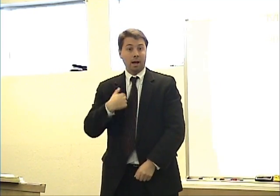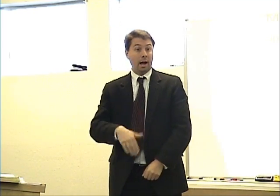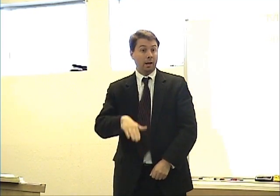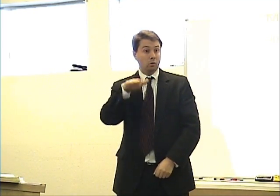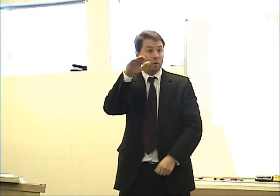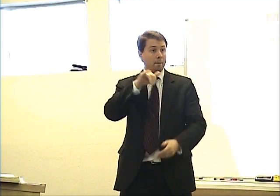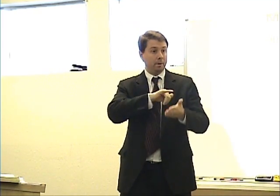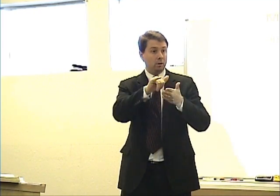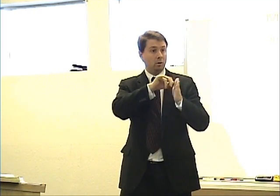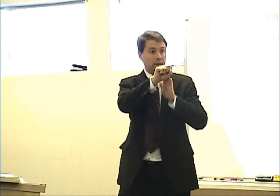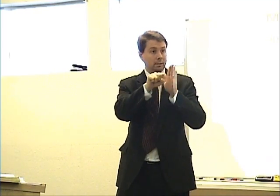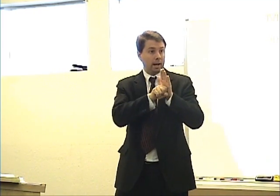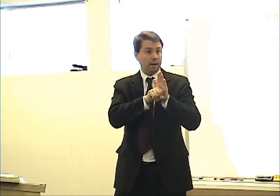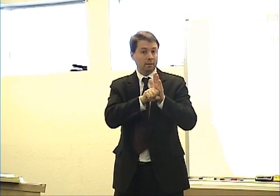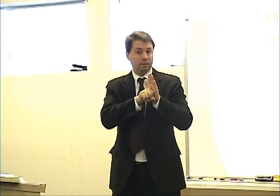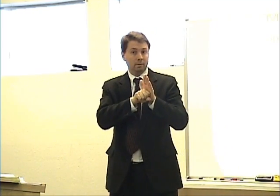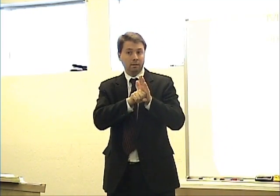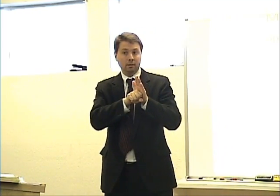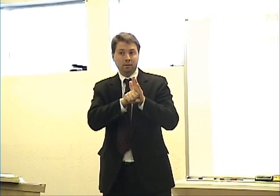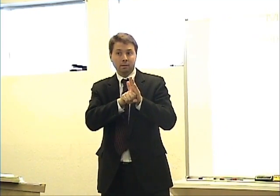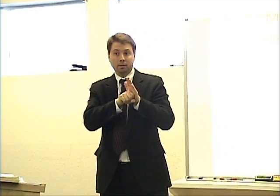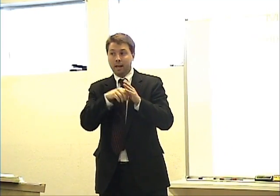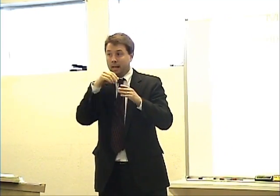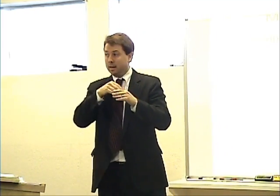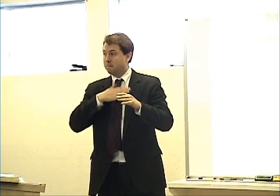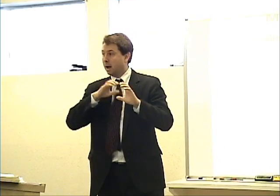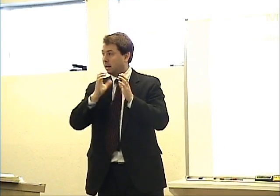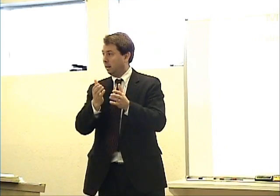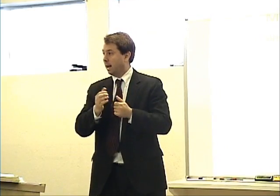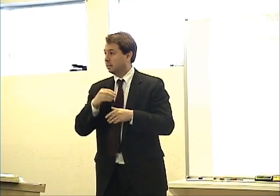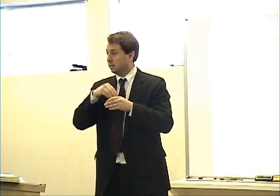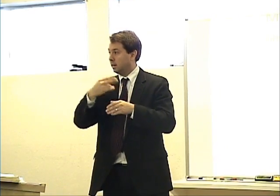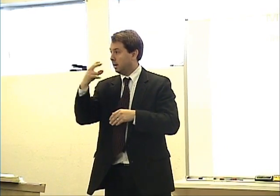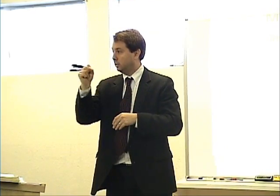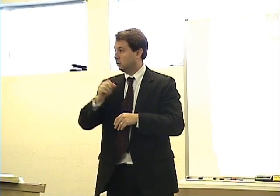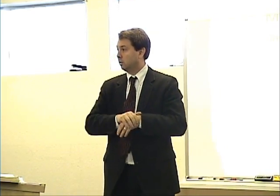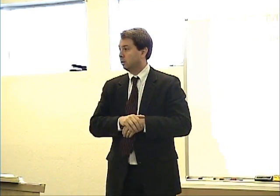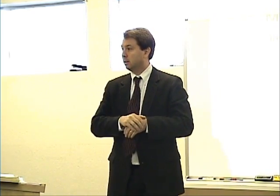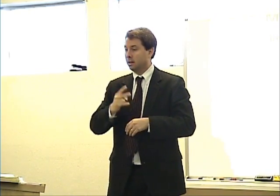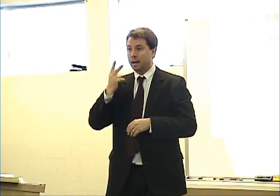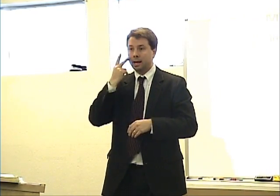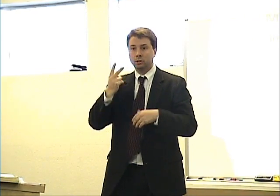I grew up in New York State, and in my class in high school, I saw